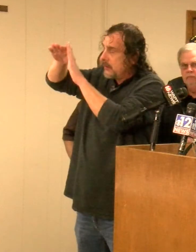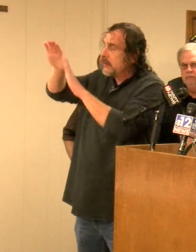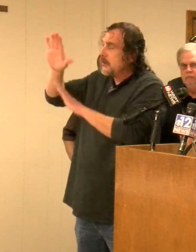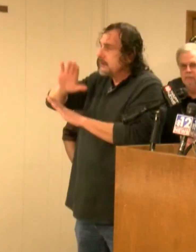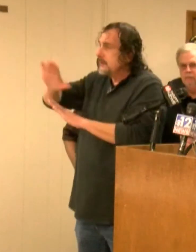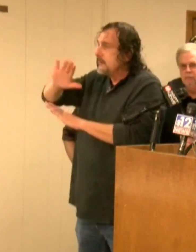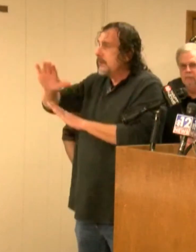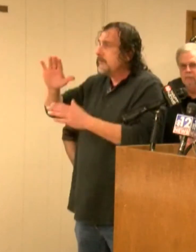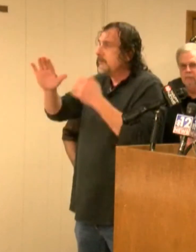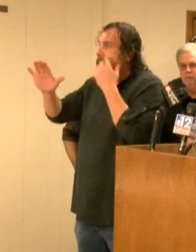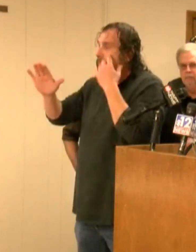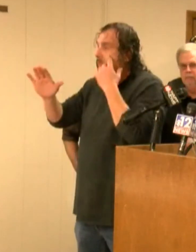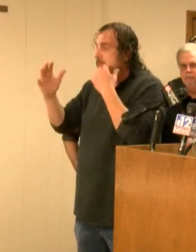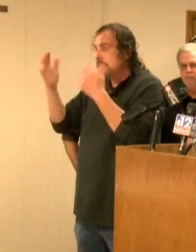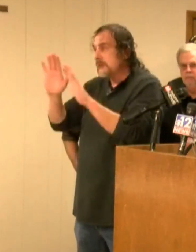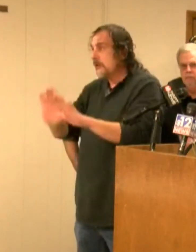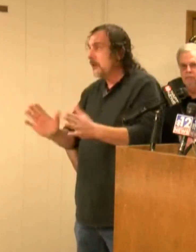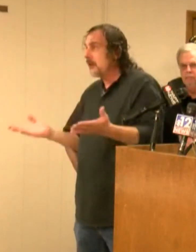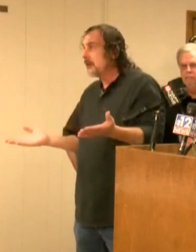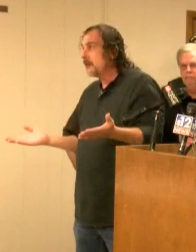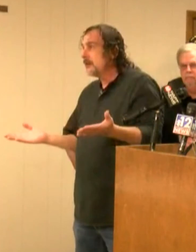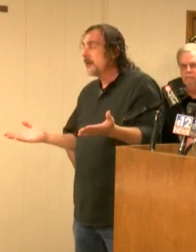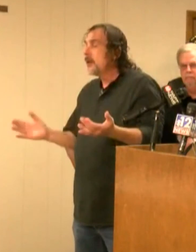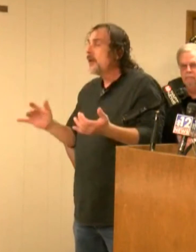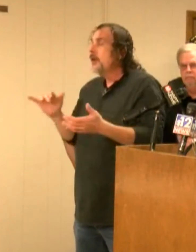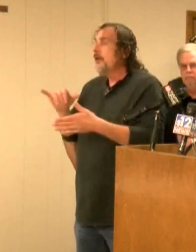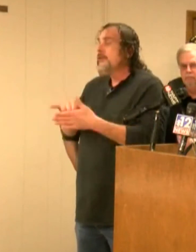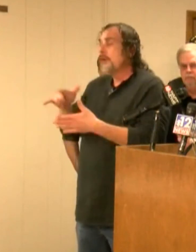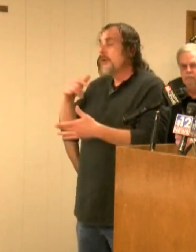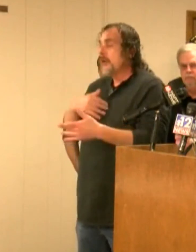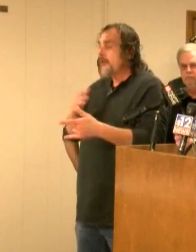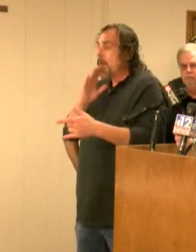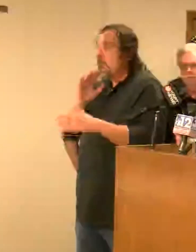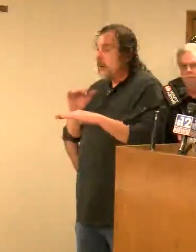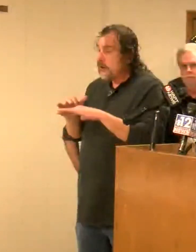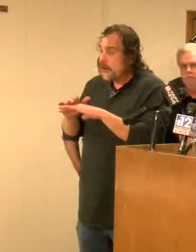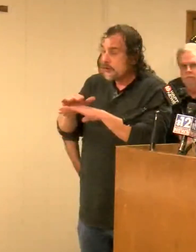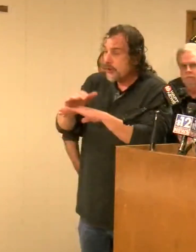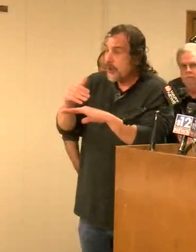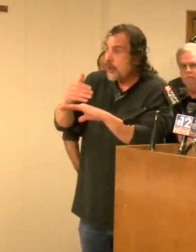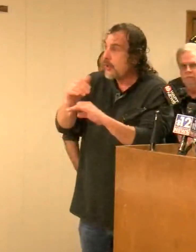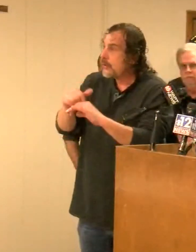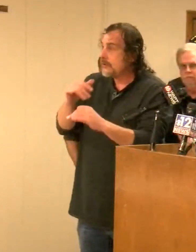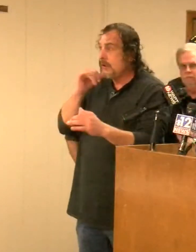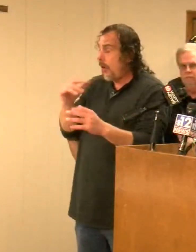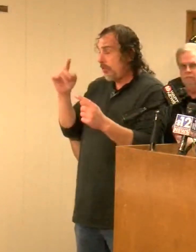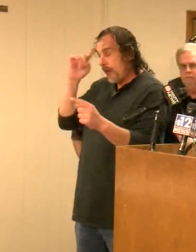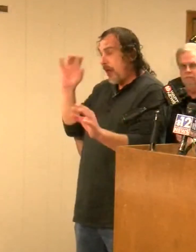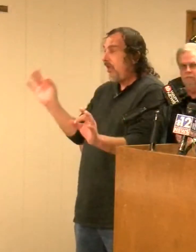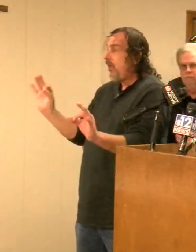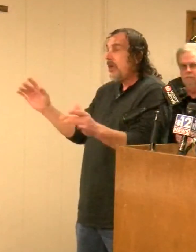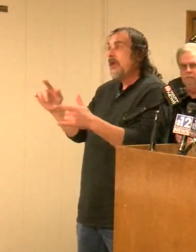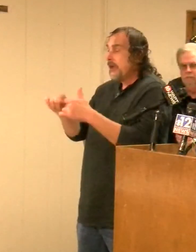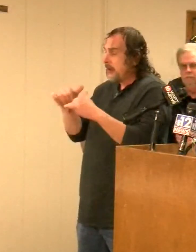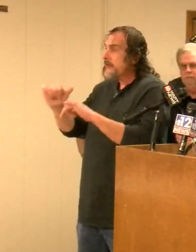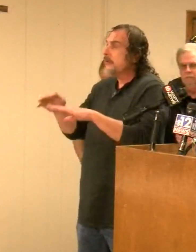sometime Sunday. So if water is approaching your home or business, don't relax. It still can rise